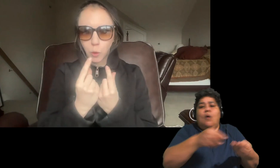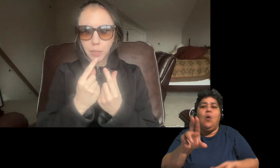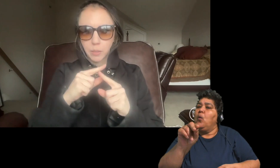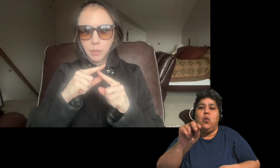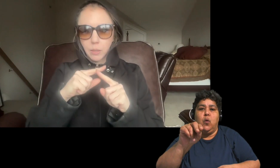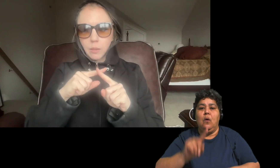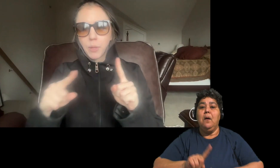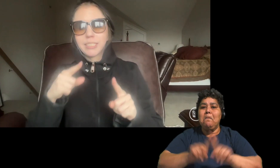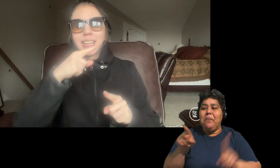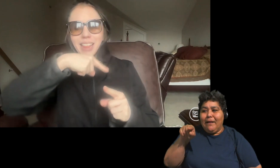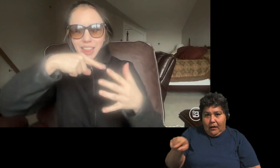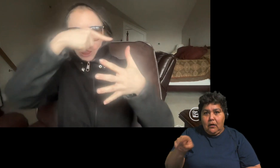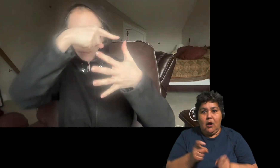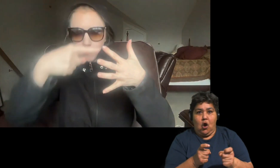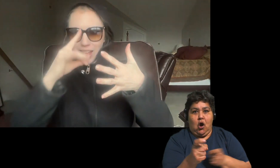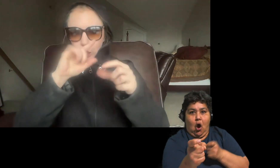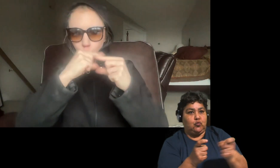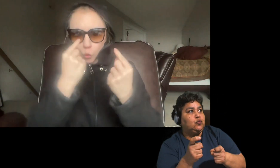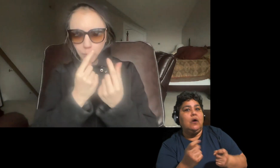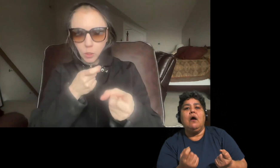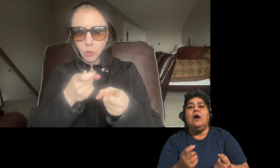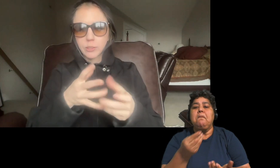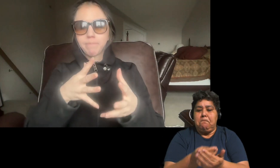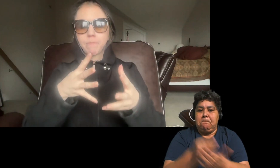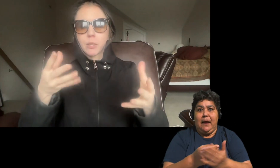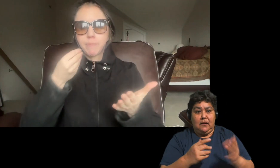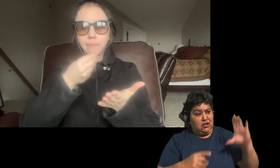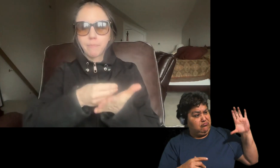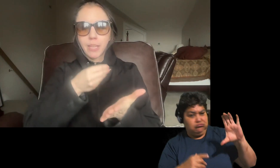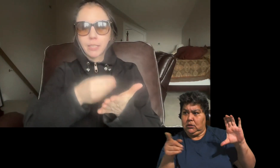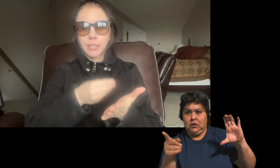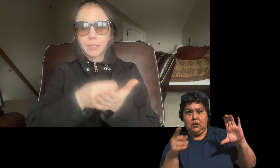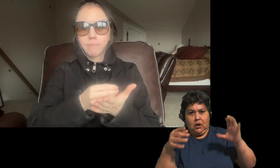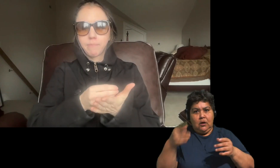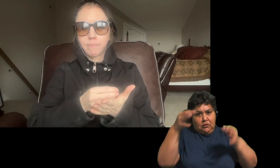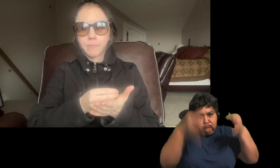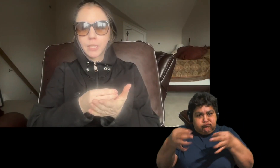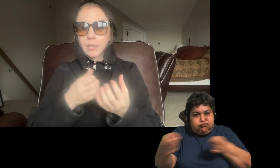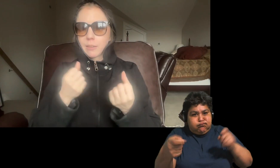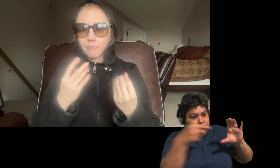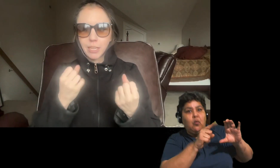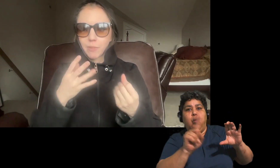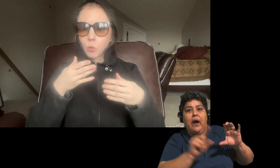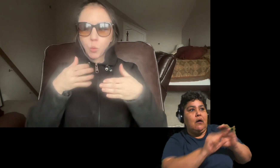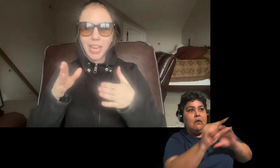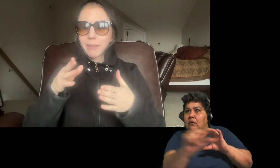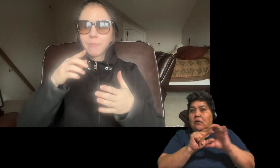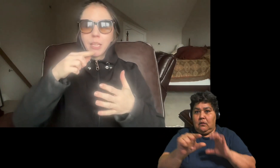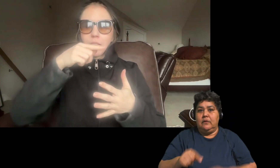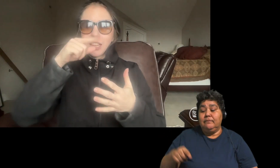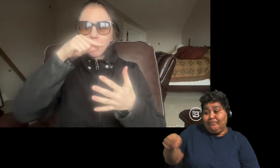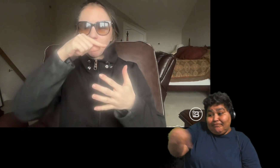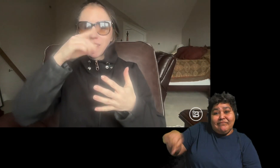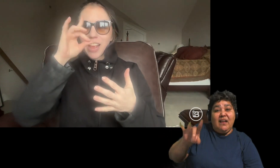flow through these 8 groups. It's not really like that. But these groups, they really control how much of the money is